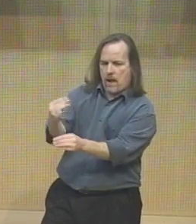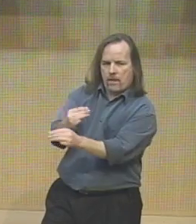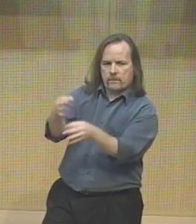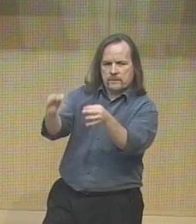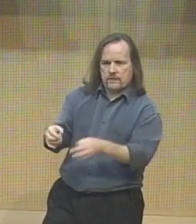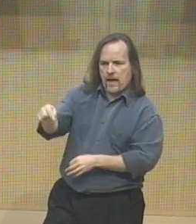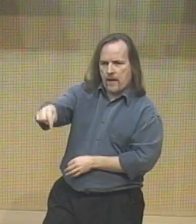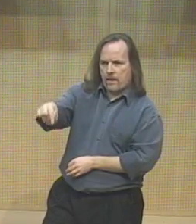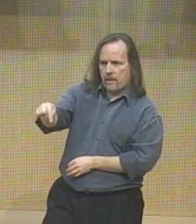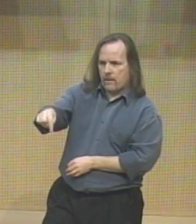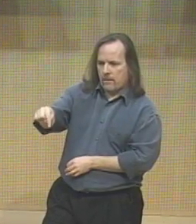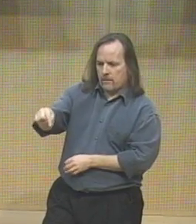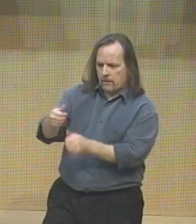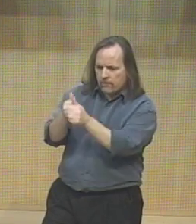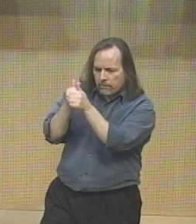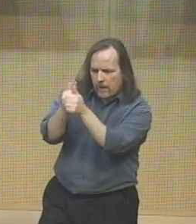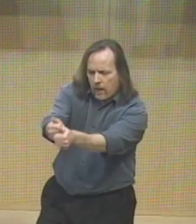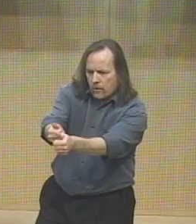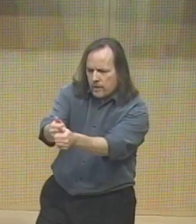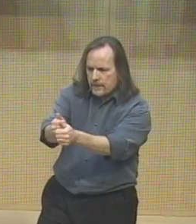return stocks.